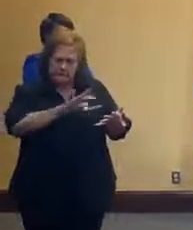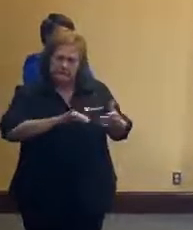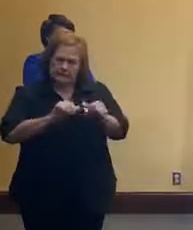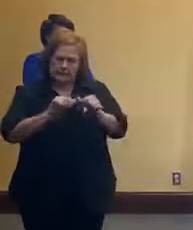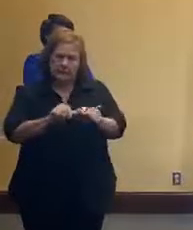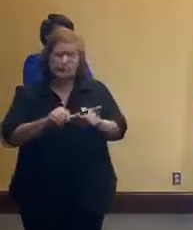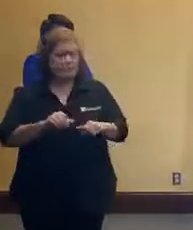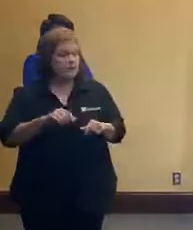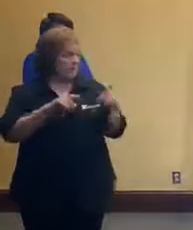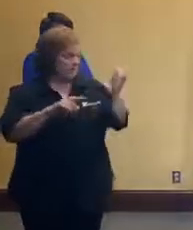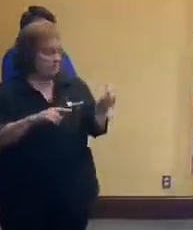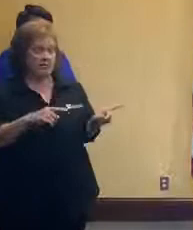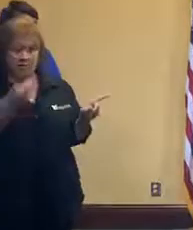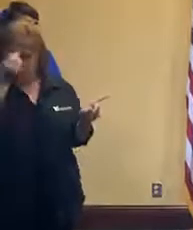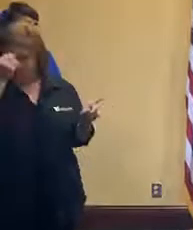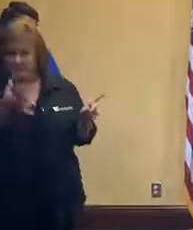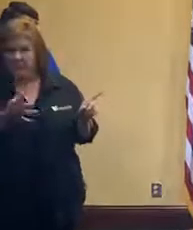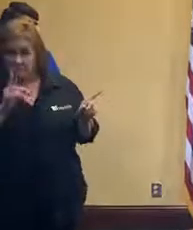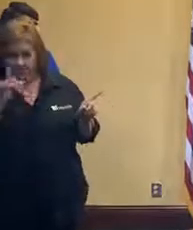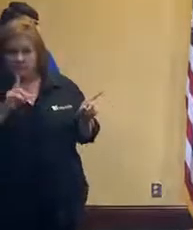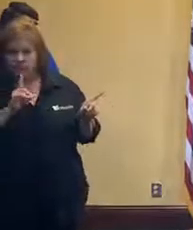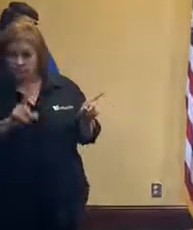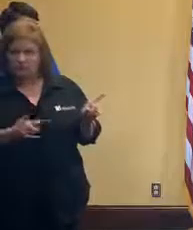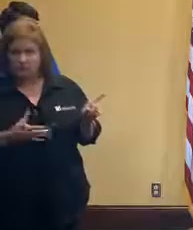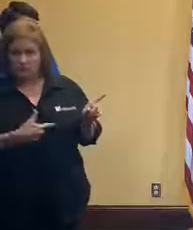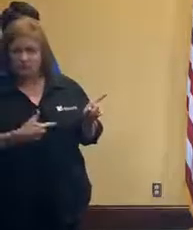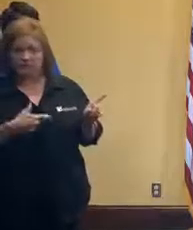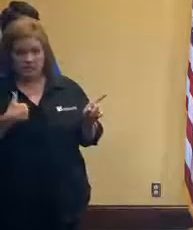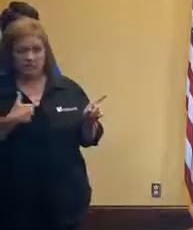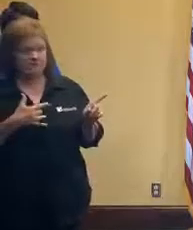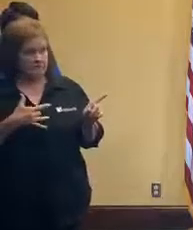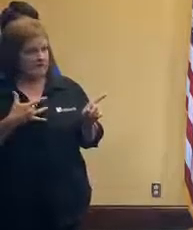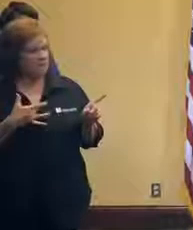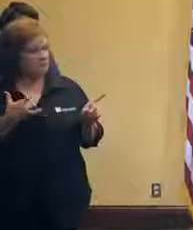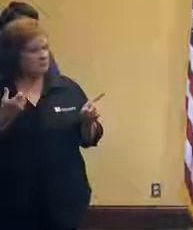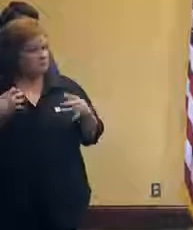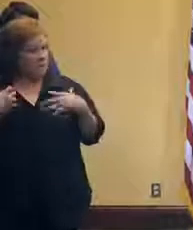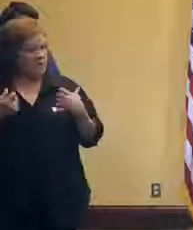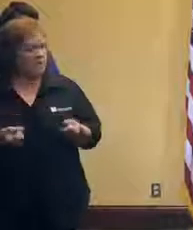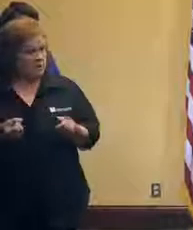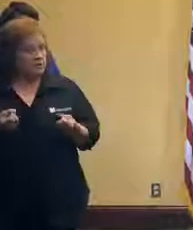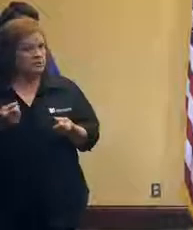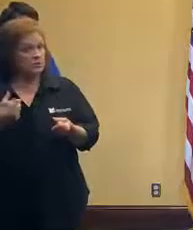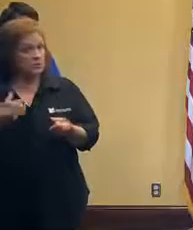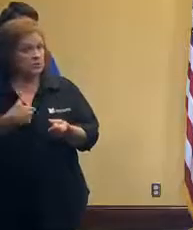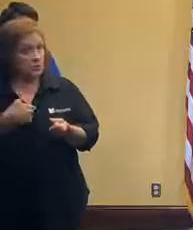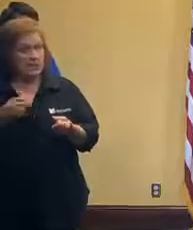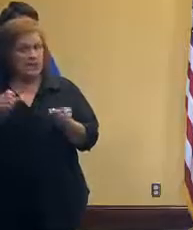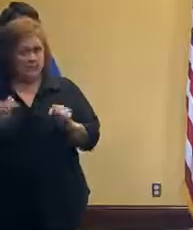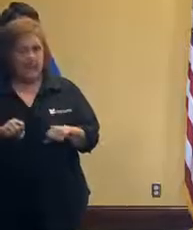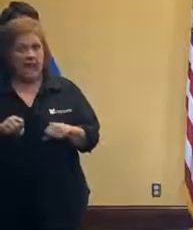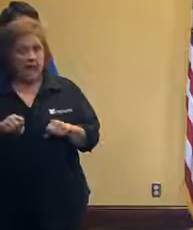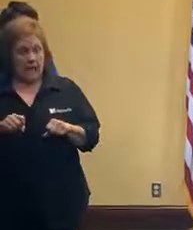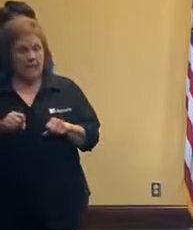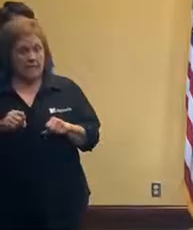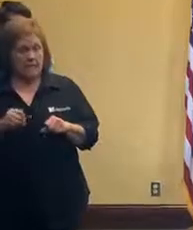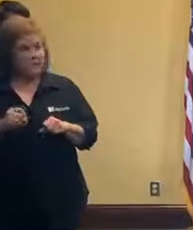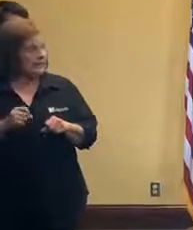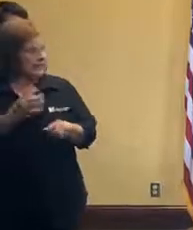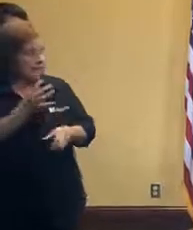are real, and there is some strong confidence amongst the leadership team that we're going to be able to implement a significant portion